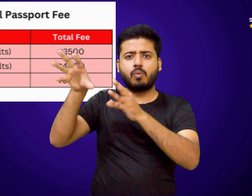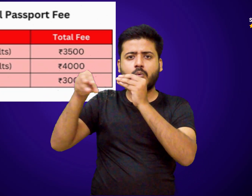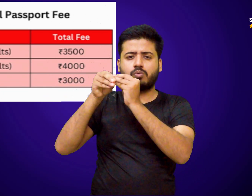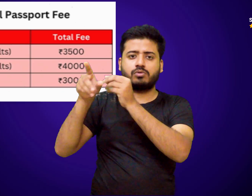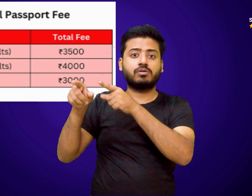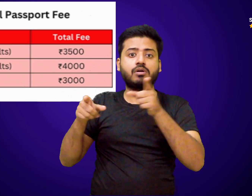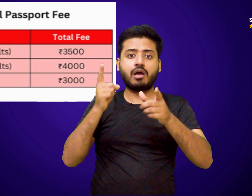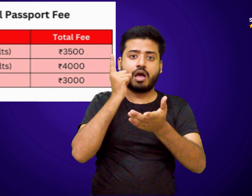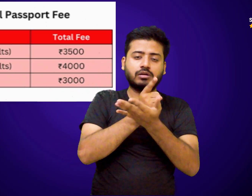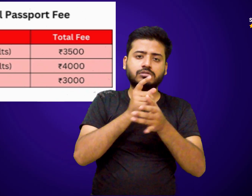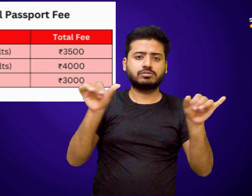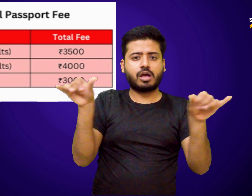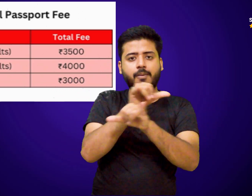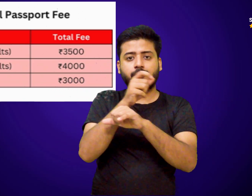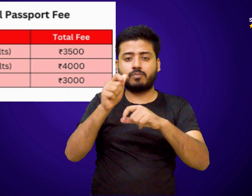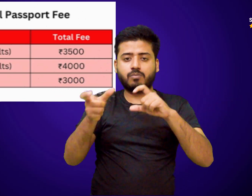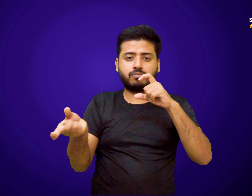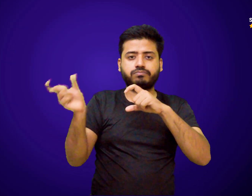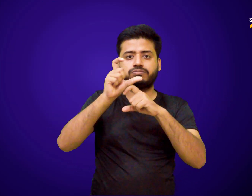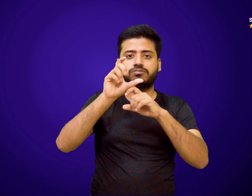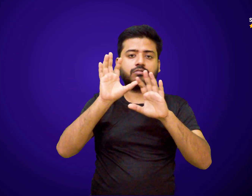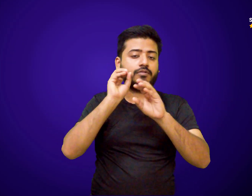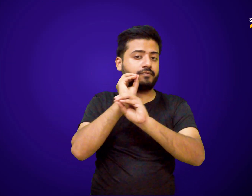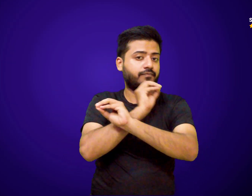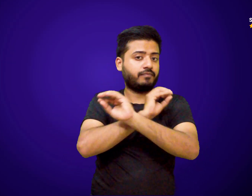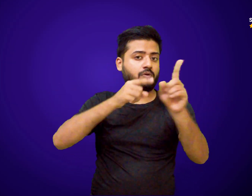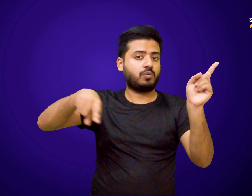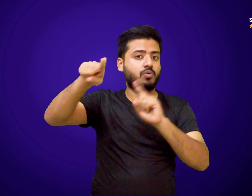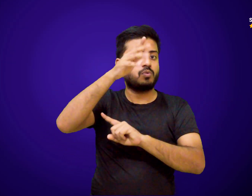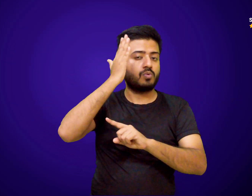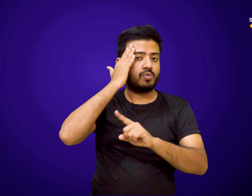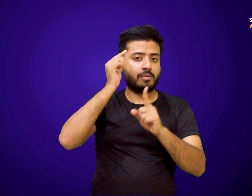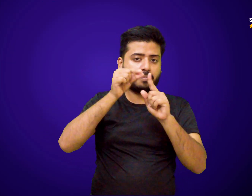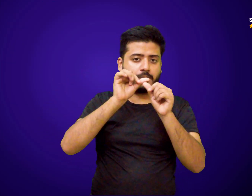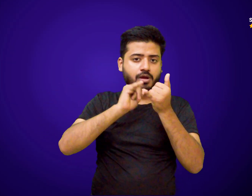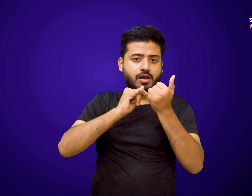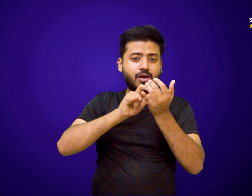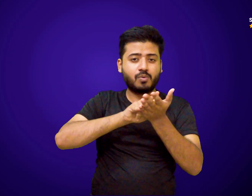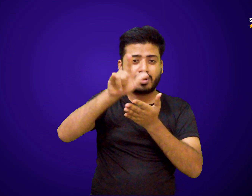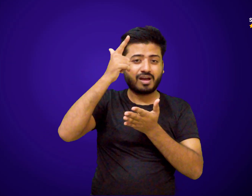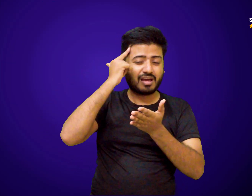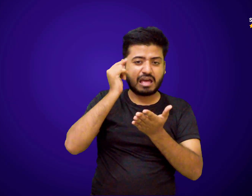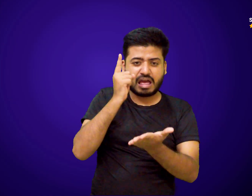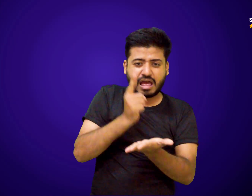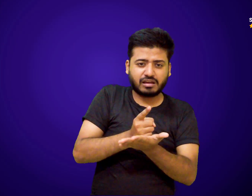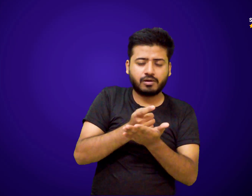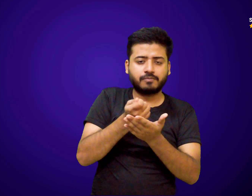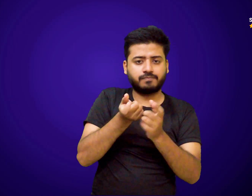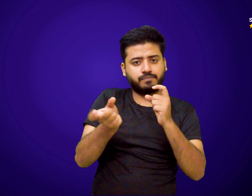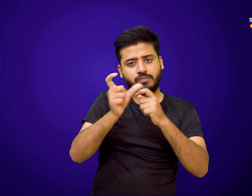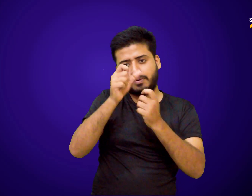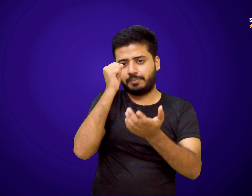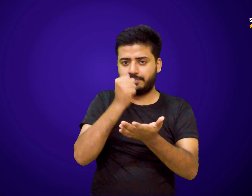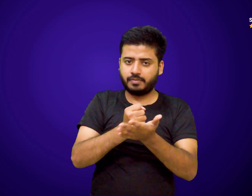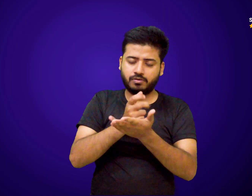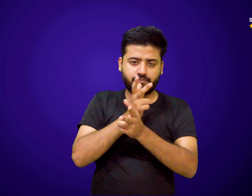certain countries for work. Current status. The Orange Passport initiative was cancelled due to concerns about